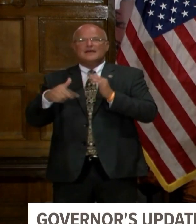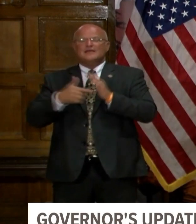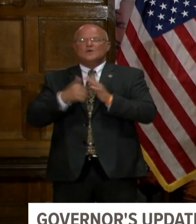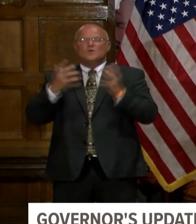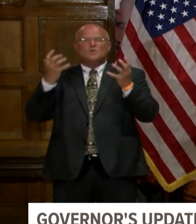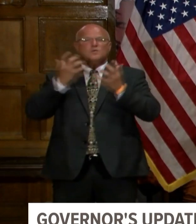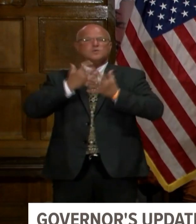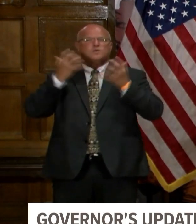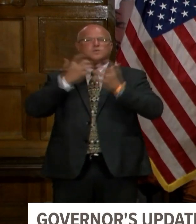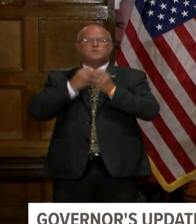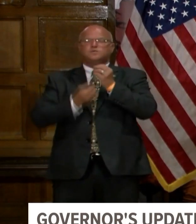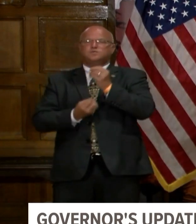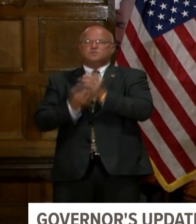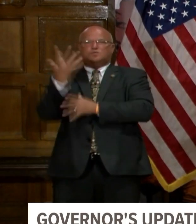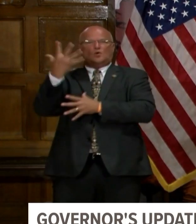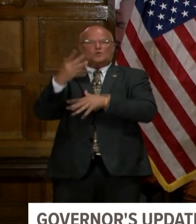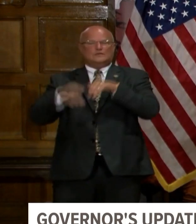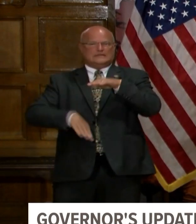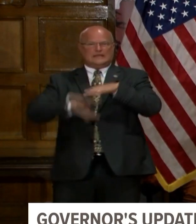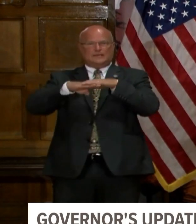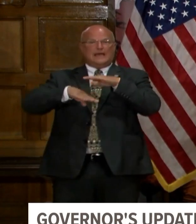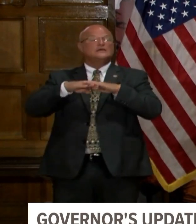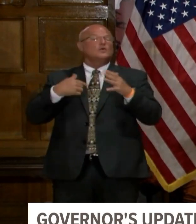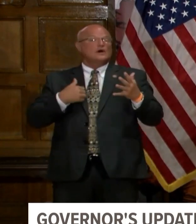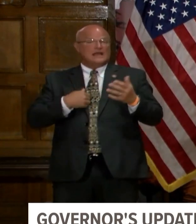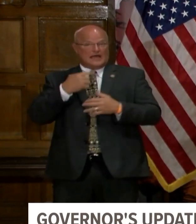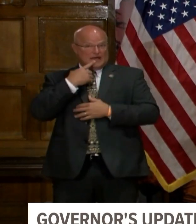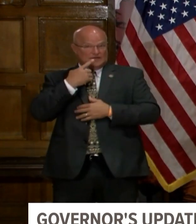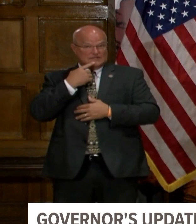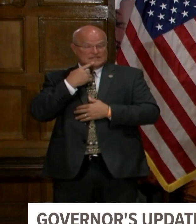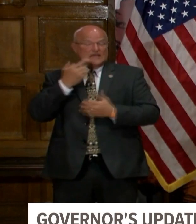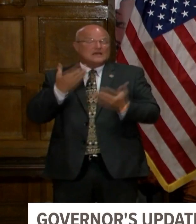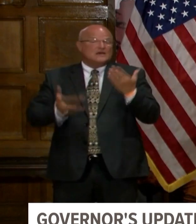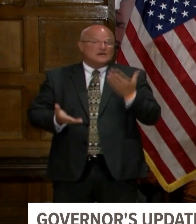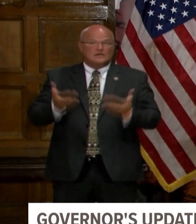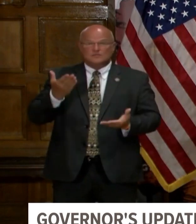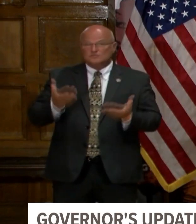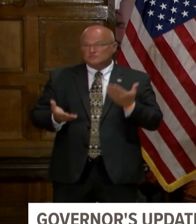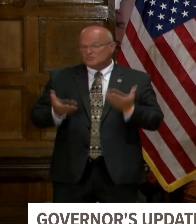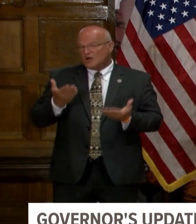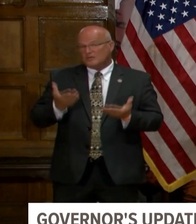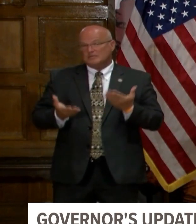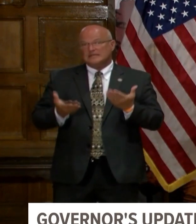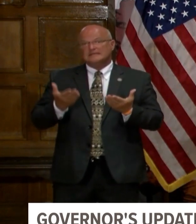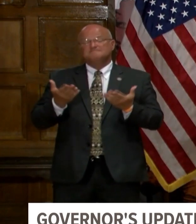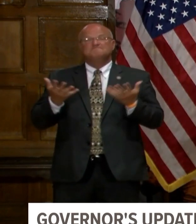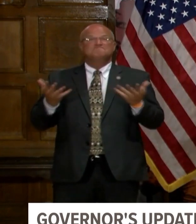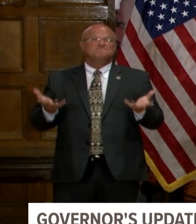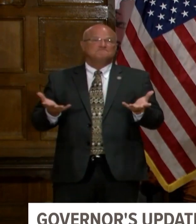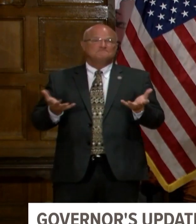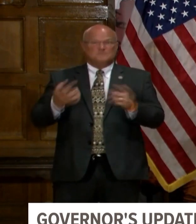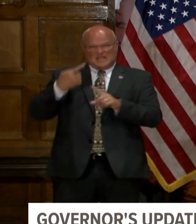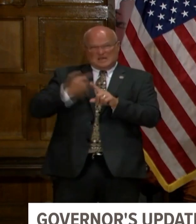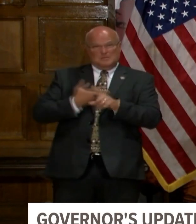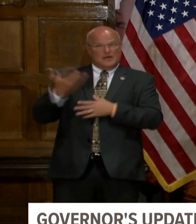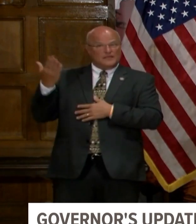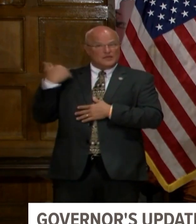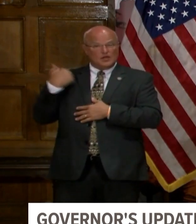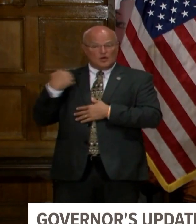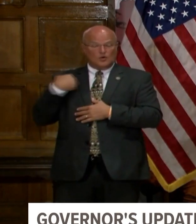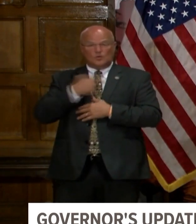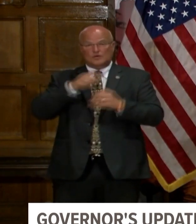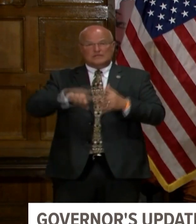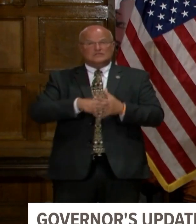incredible growth in capacity. And what I've said probably a month ago, when we